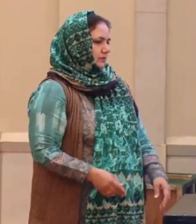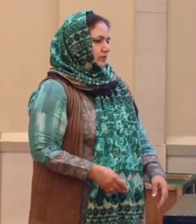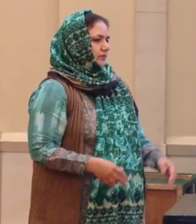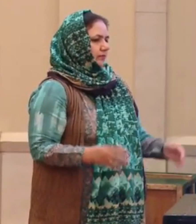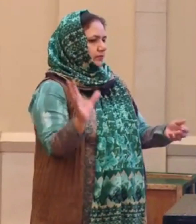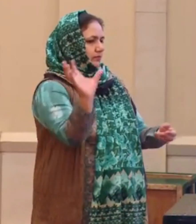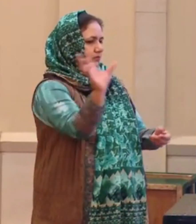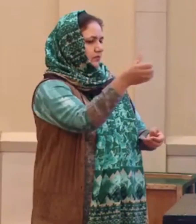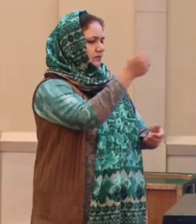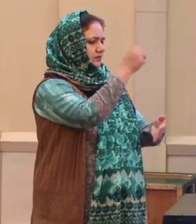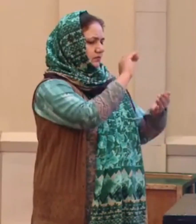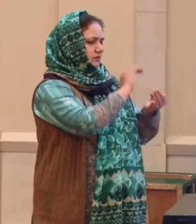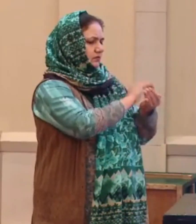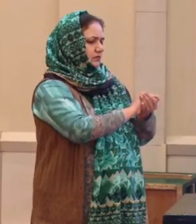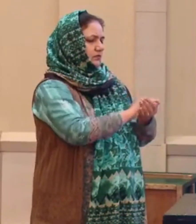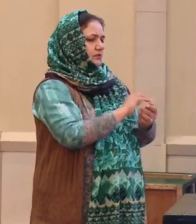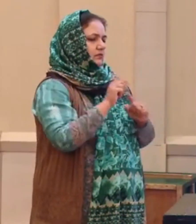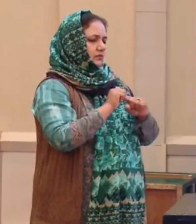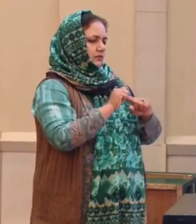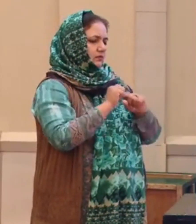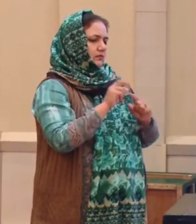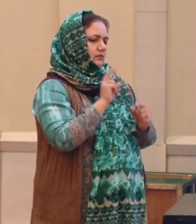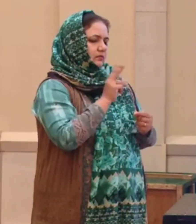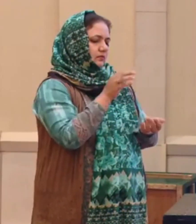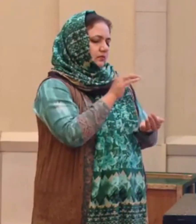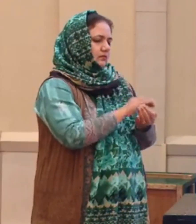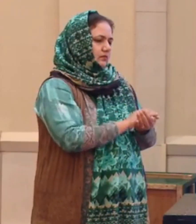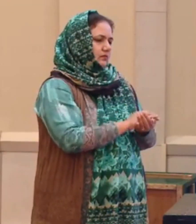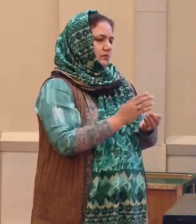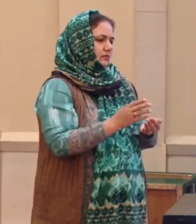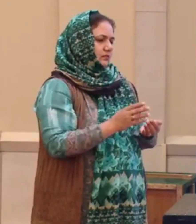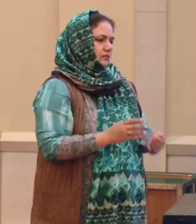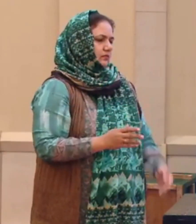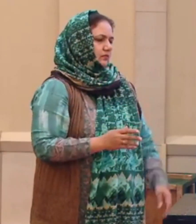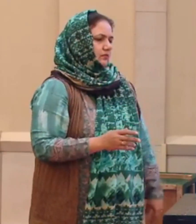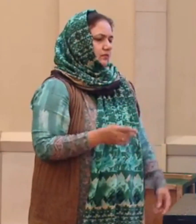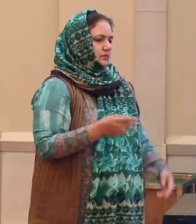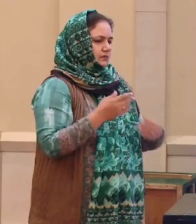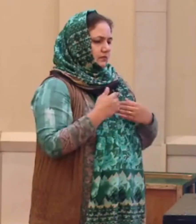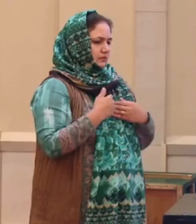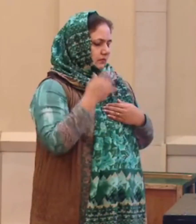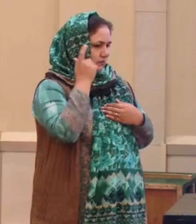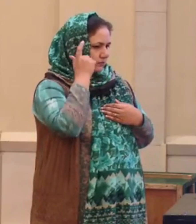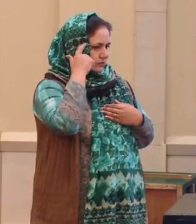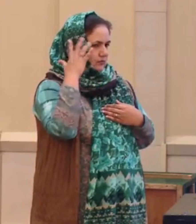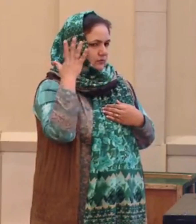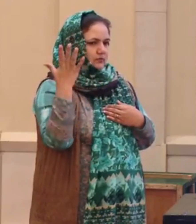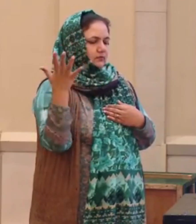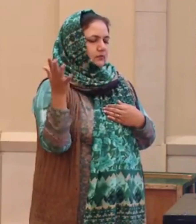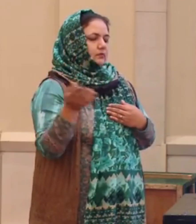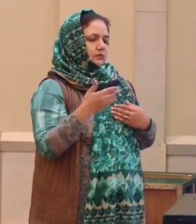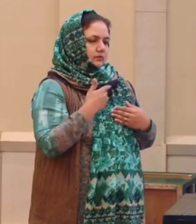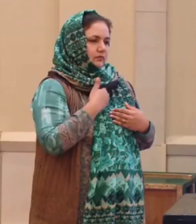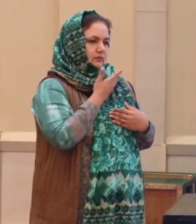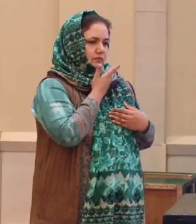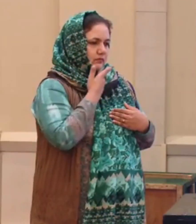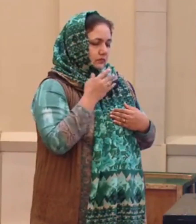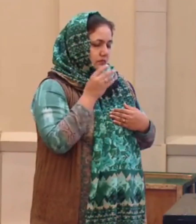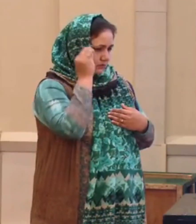Summary of what's required. Although I'm not a good believer of guidelines, but these ones, I like them